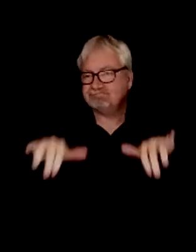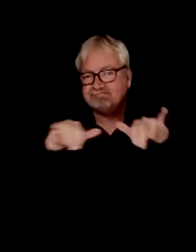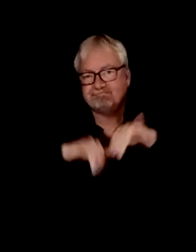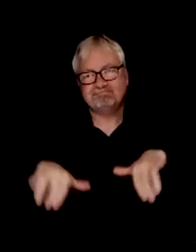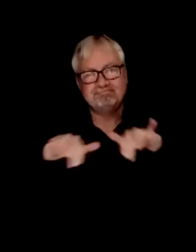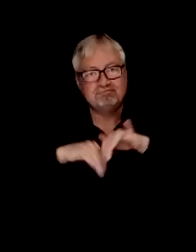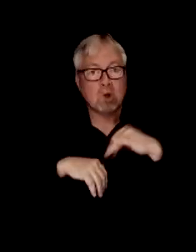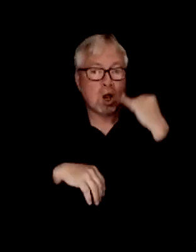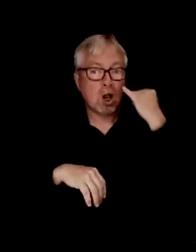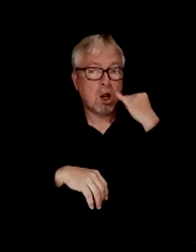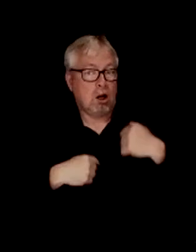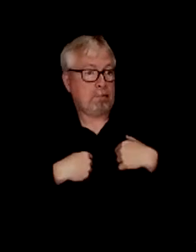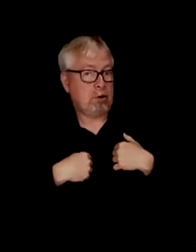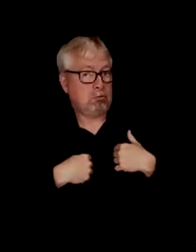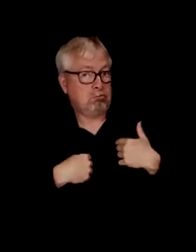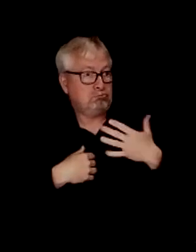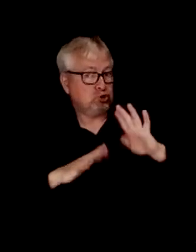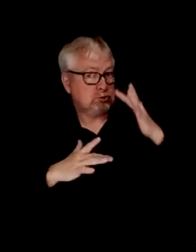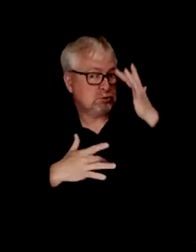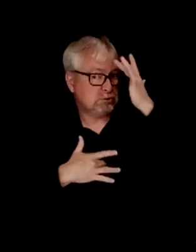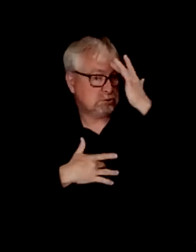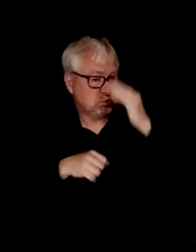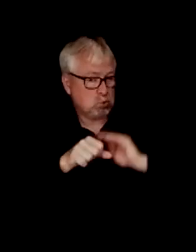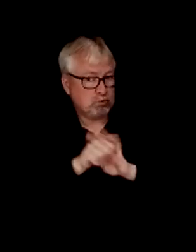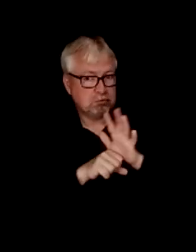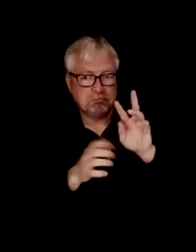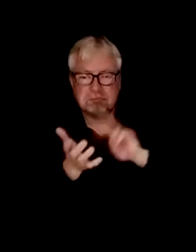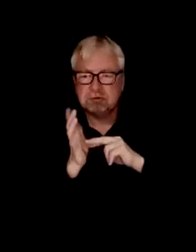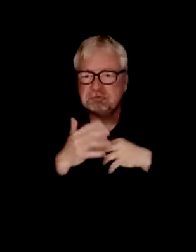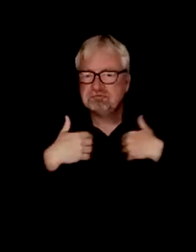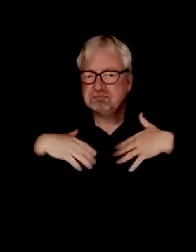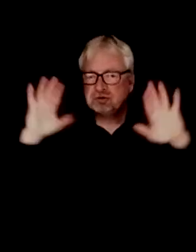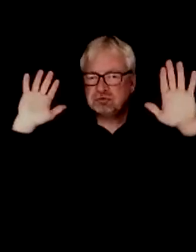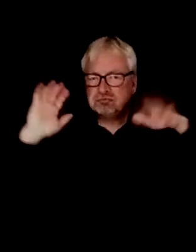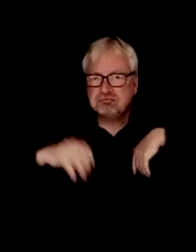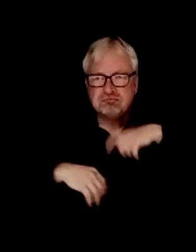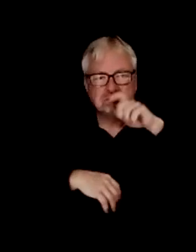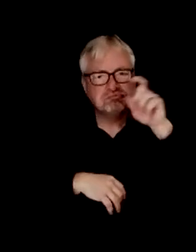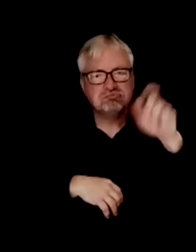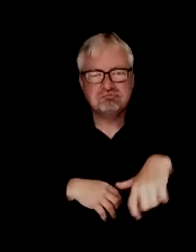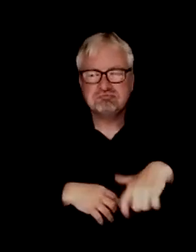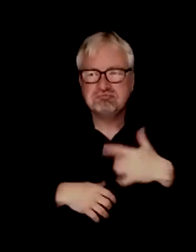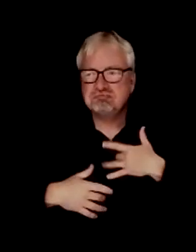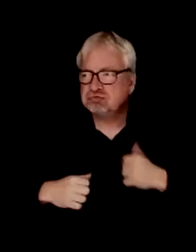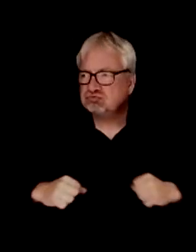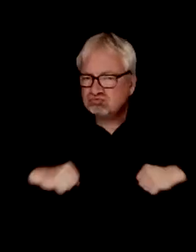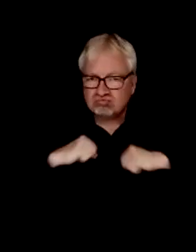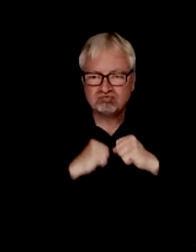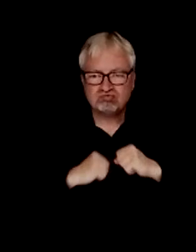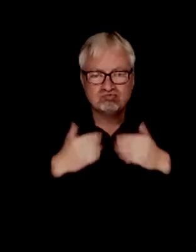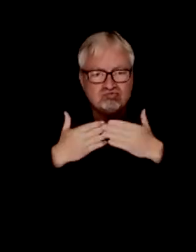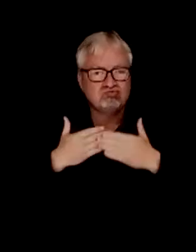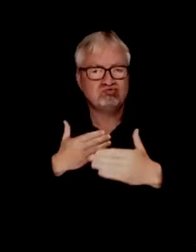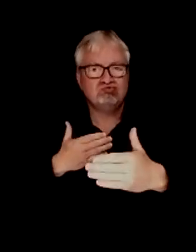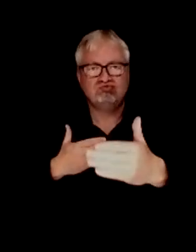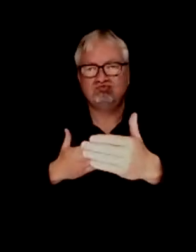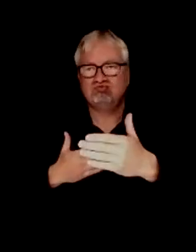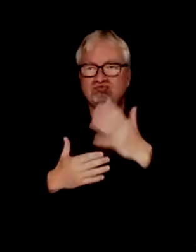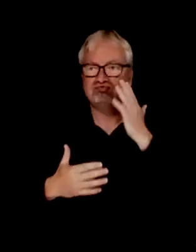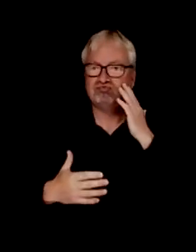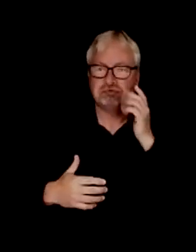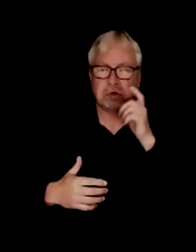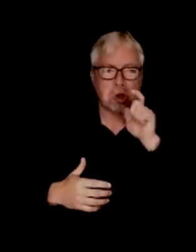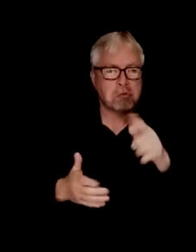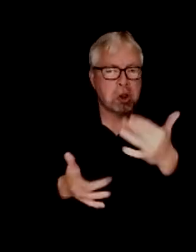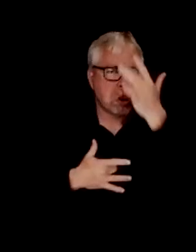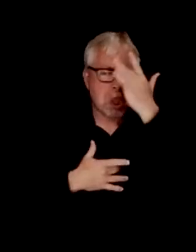it's not that big a deal because they don't get very sick. In fact, some do get very sick, and we do not yet fully